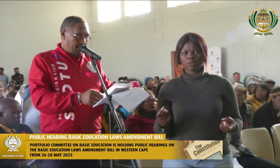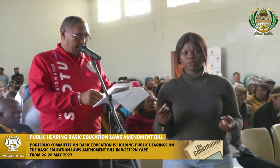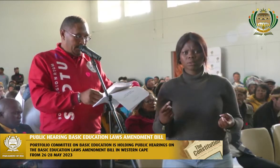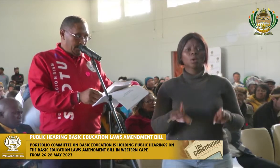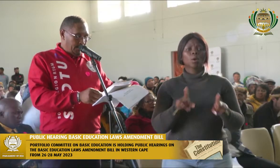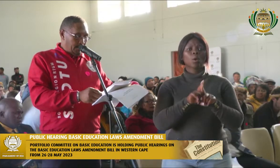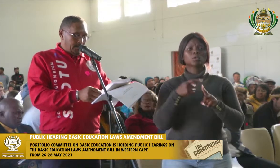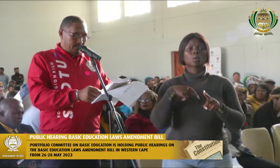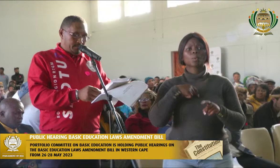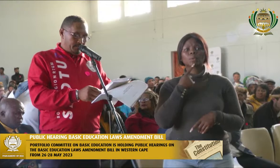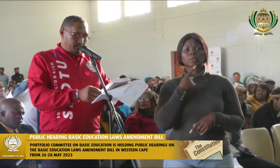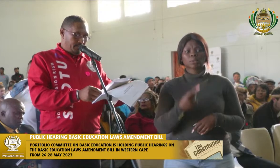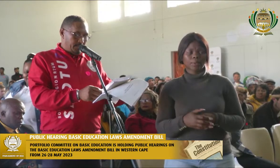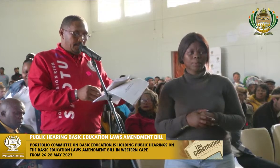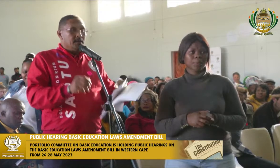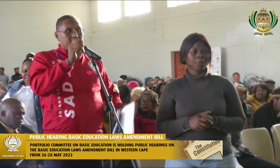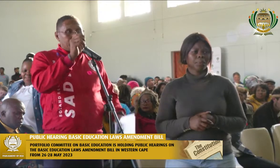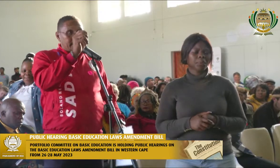also say